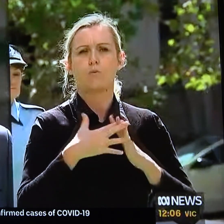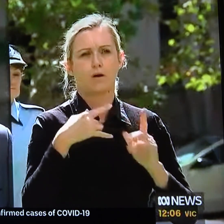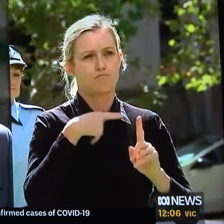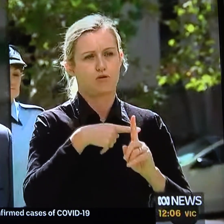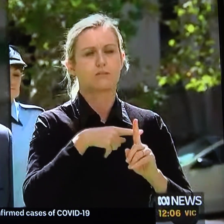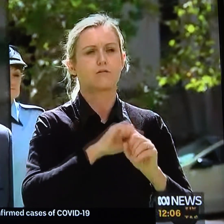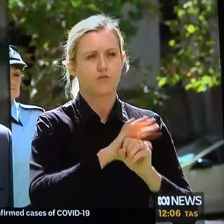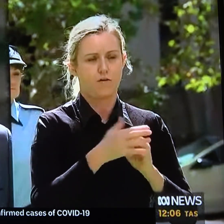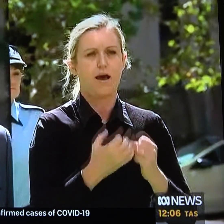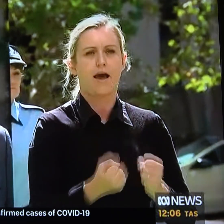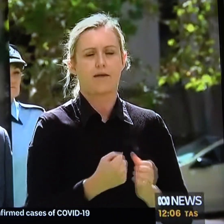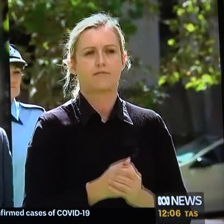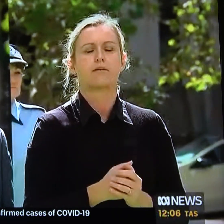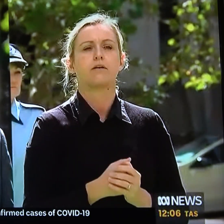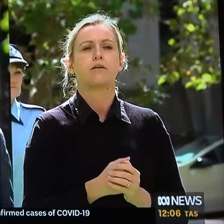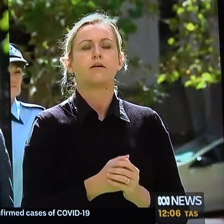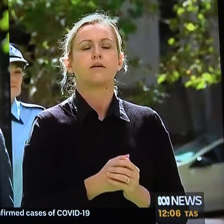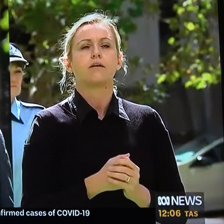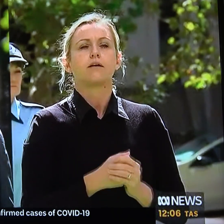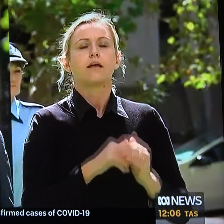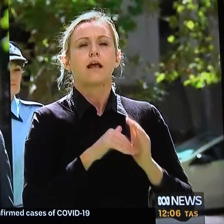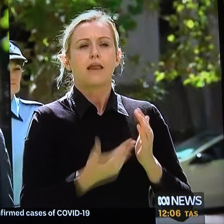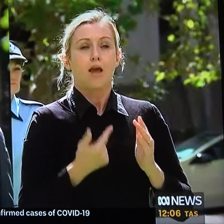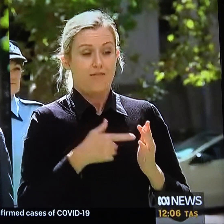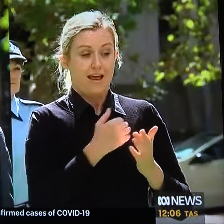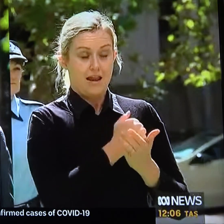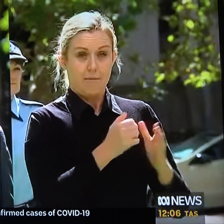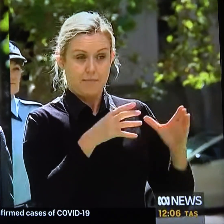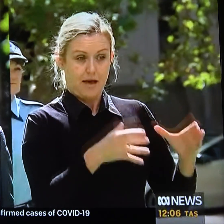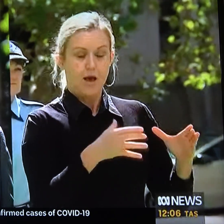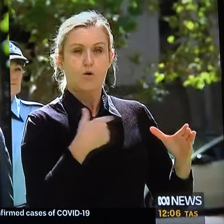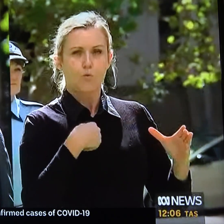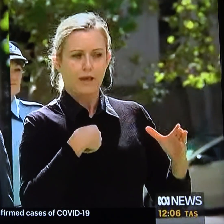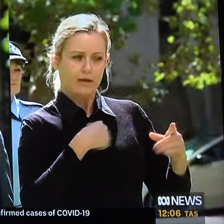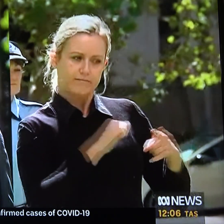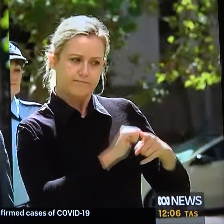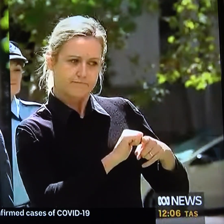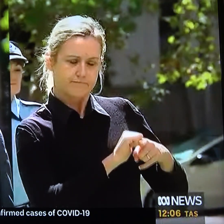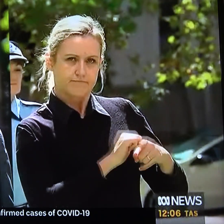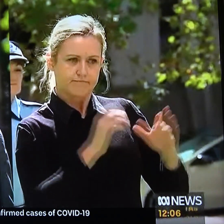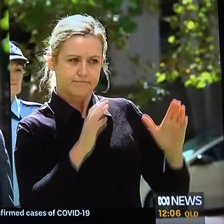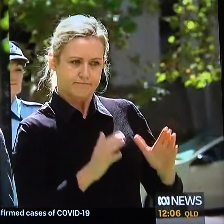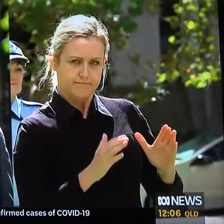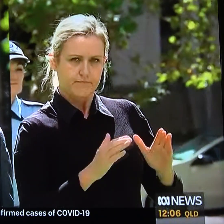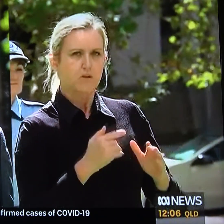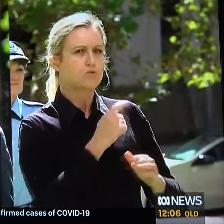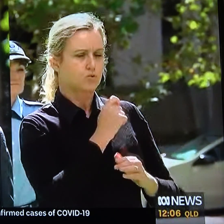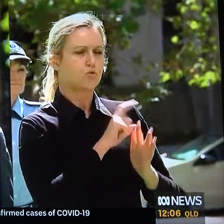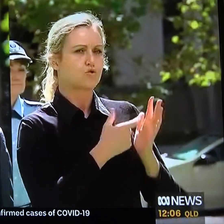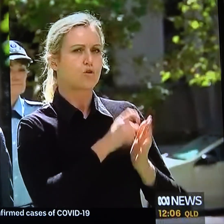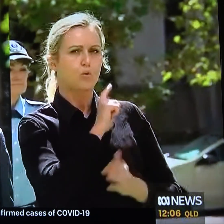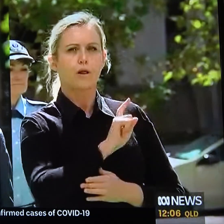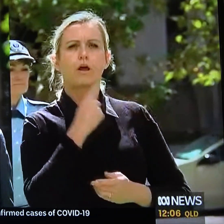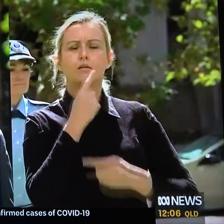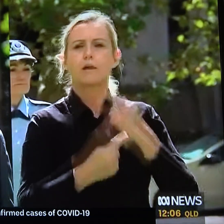moment. It's now 2,847 to yesterday rather than the 2,857. When you add